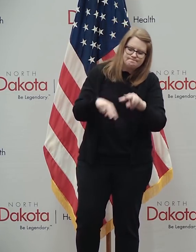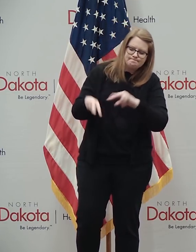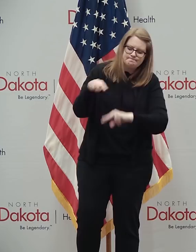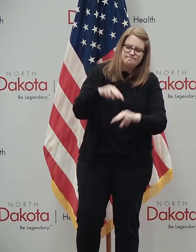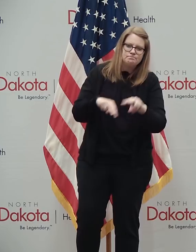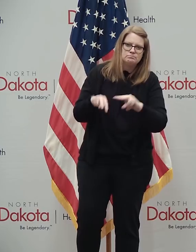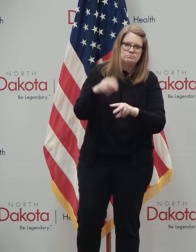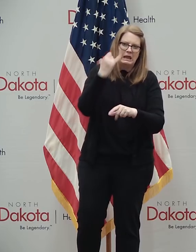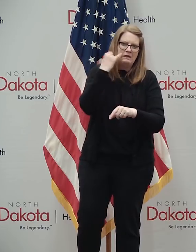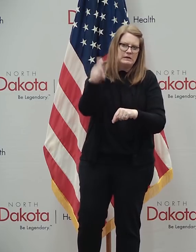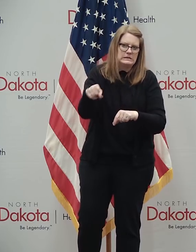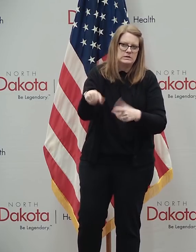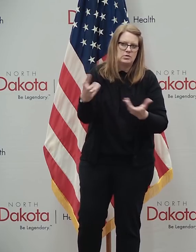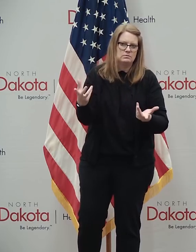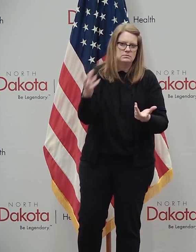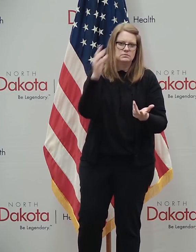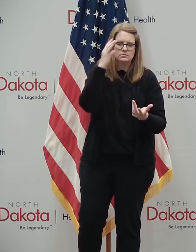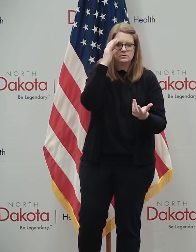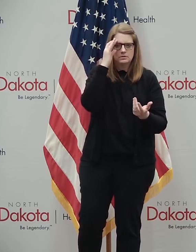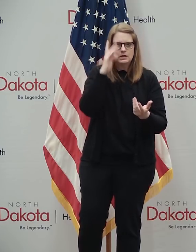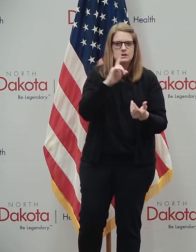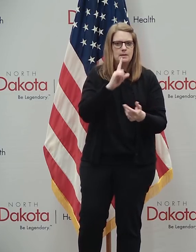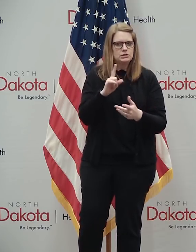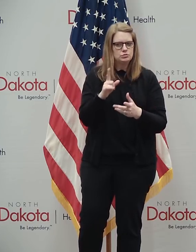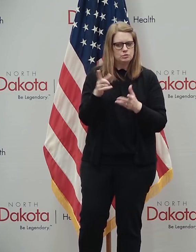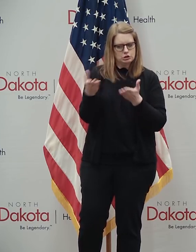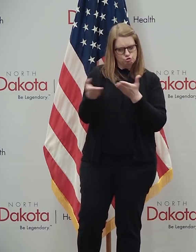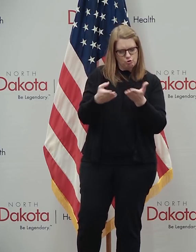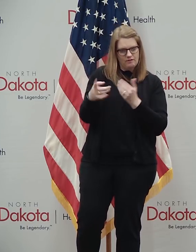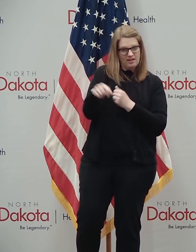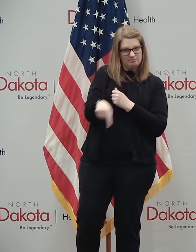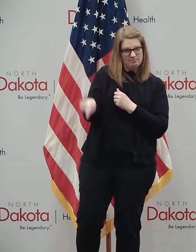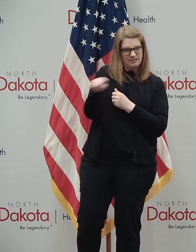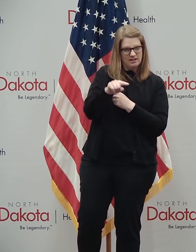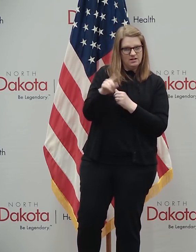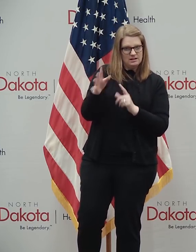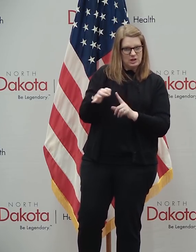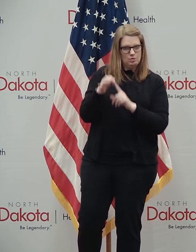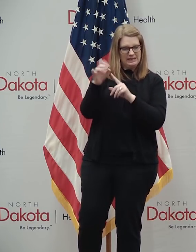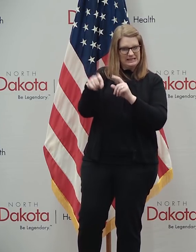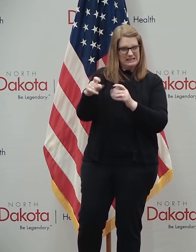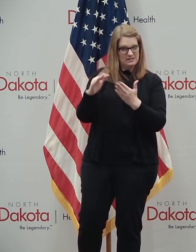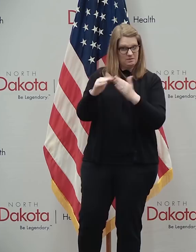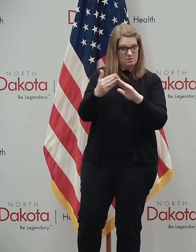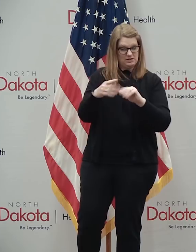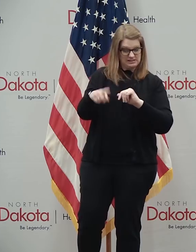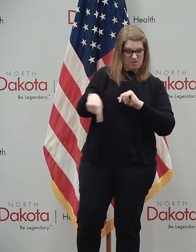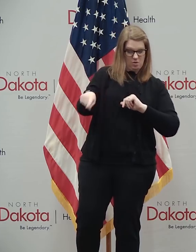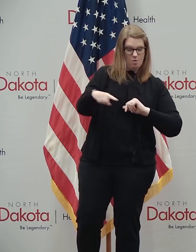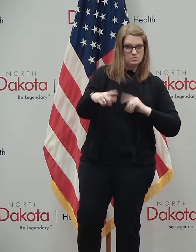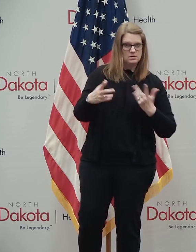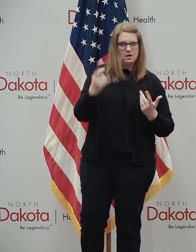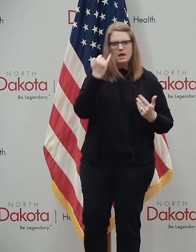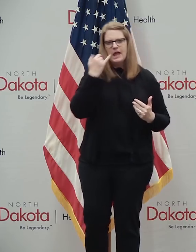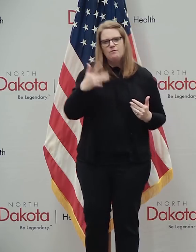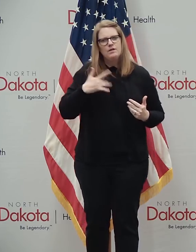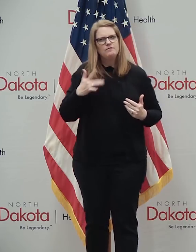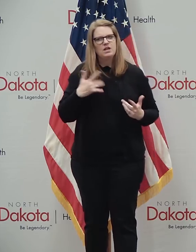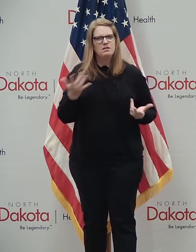necessary to make sure we're serving the unique needs of those communities if we find that we're not getting the kind